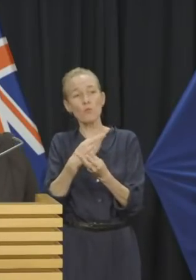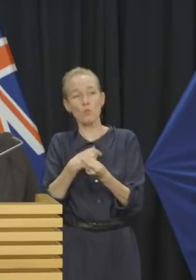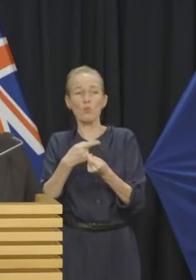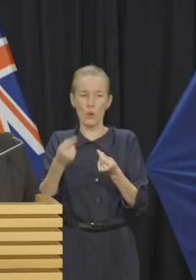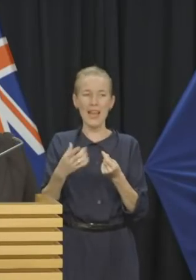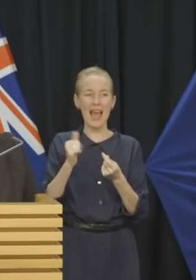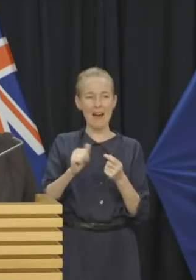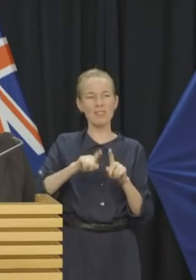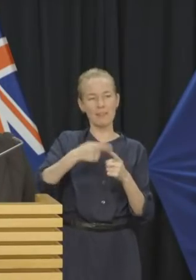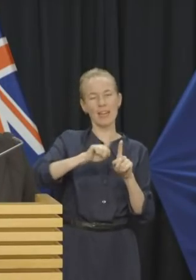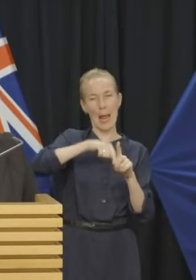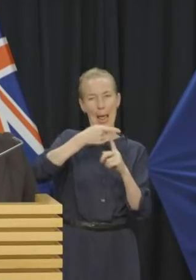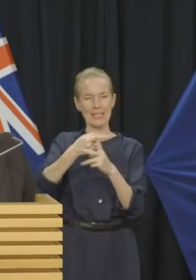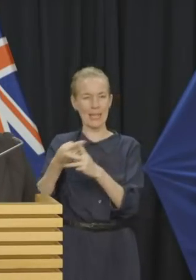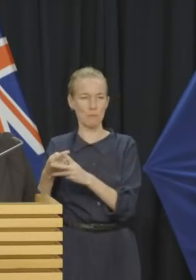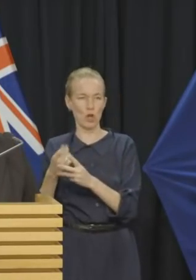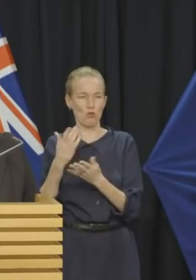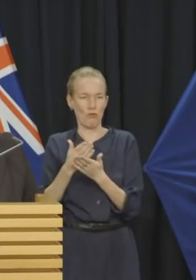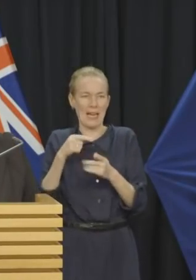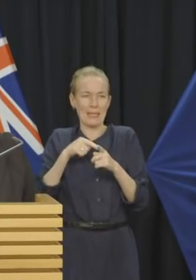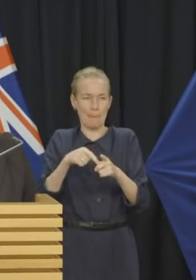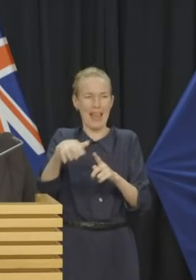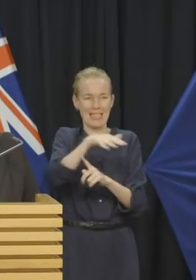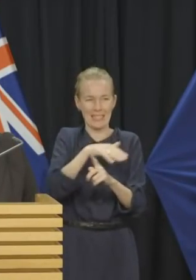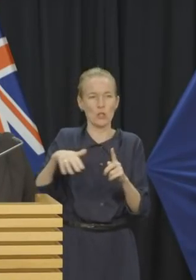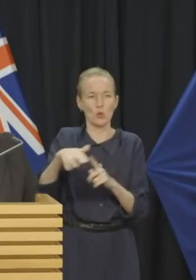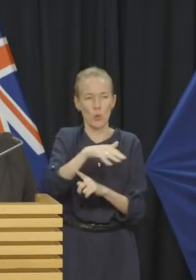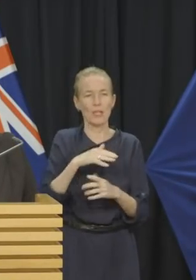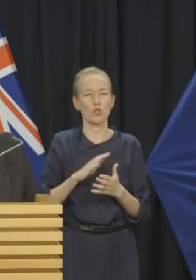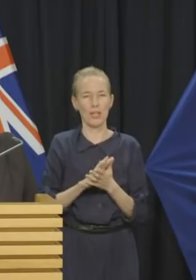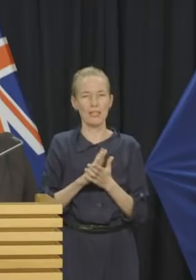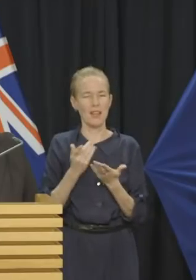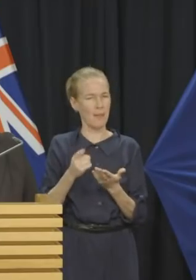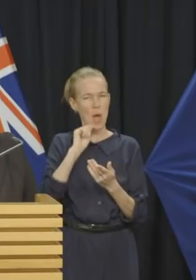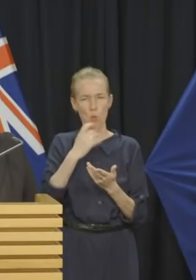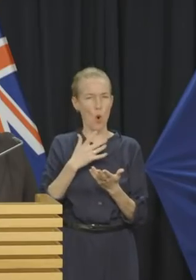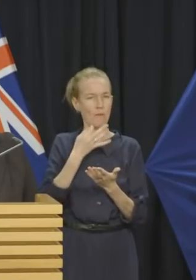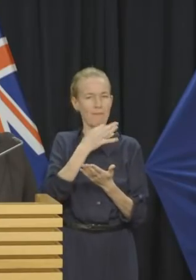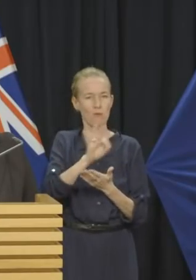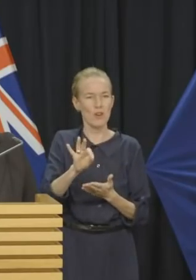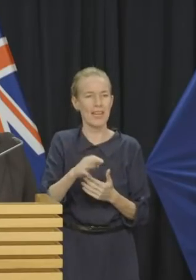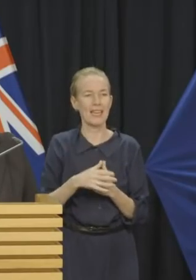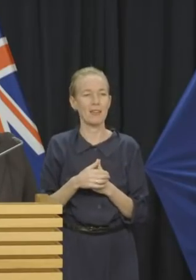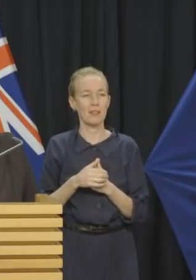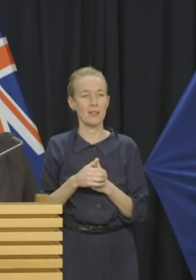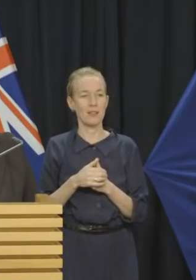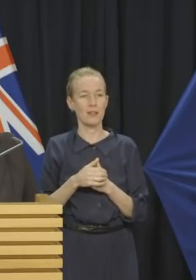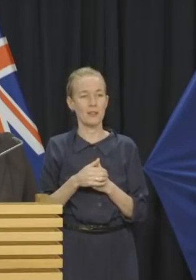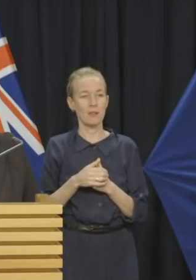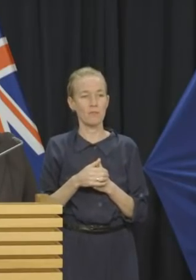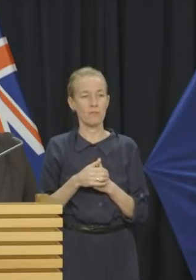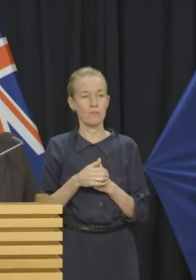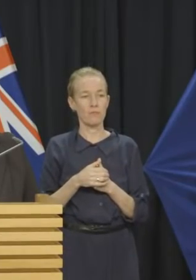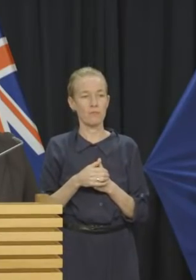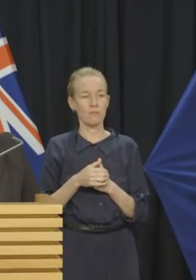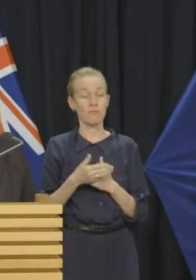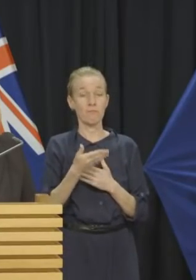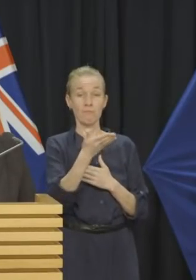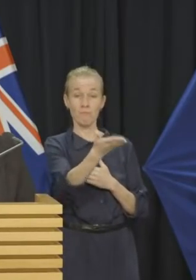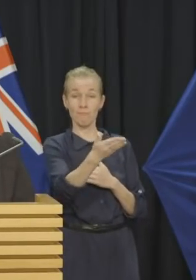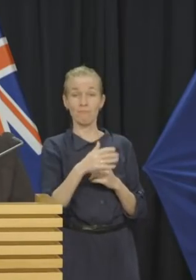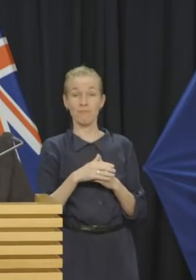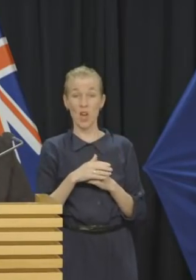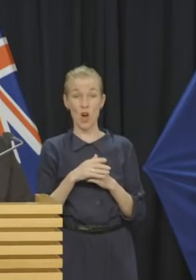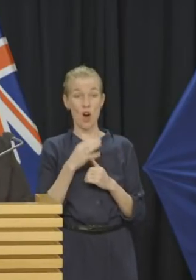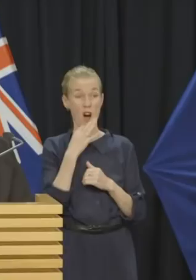secondarily, on policing it, what's to stop me flying back saying I'm going to live in New Zealand, then skiing up a storm in Queenstown and leaving 14 days later?